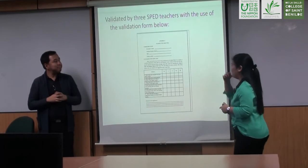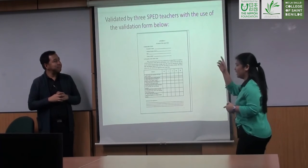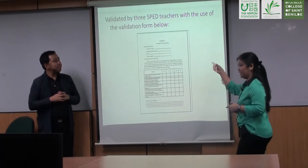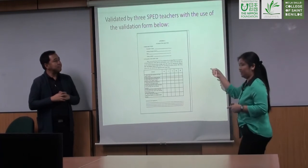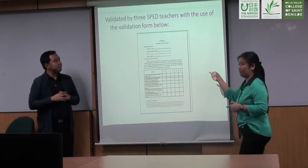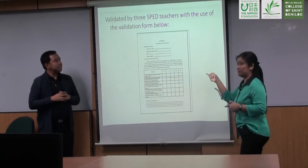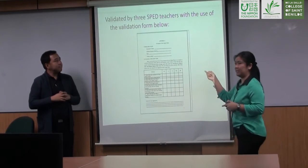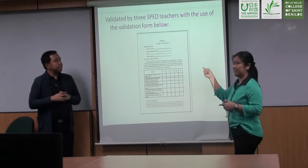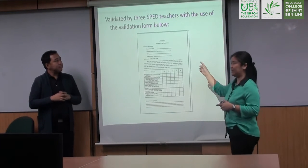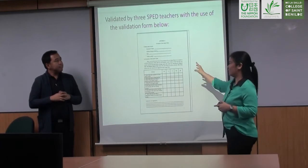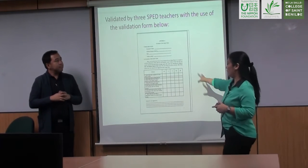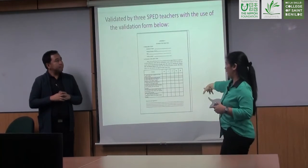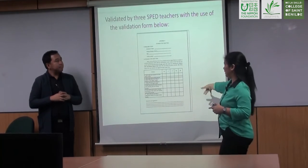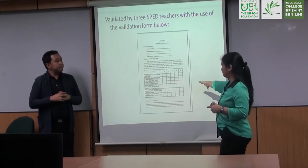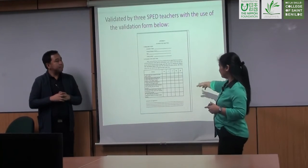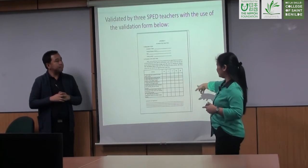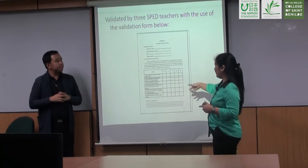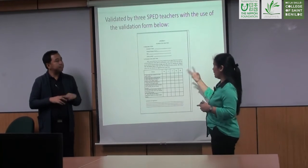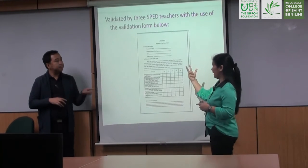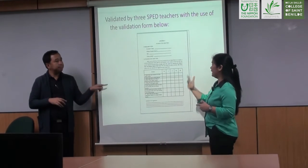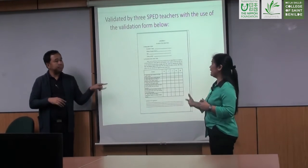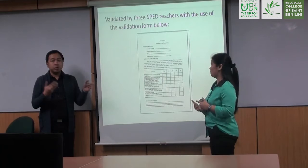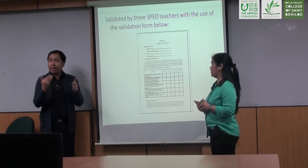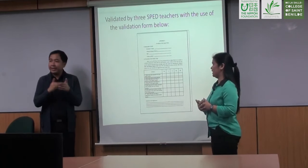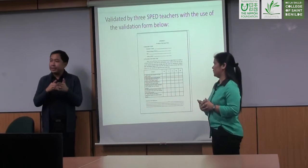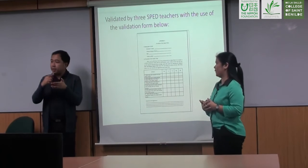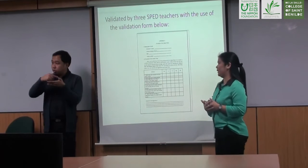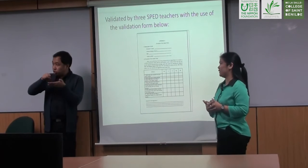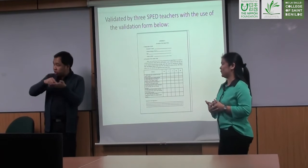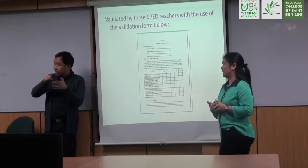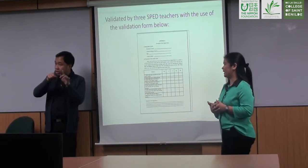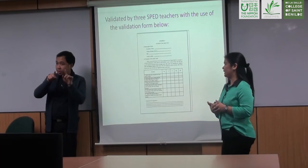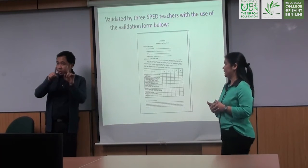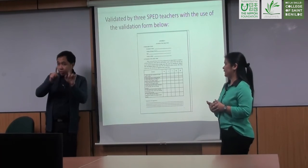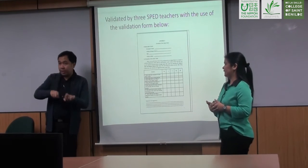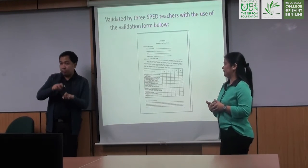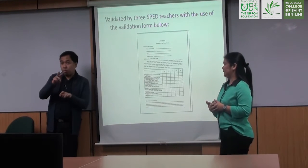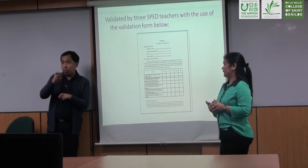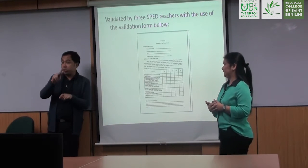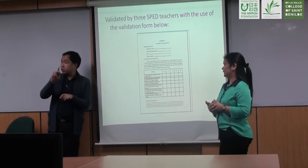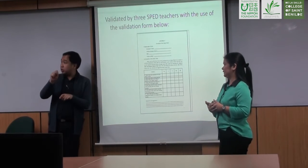And then again, it was validated by 3 teachers in the public school.